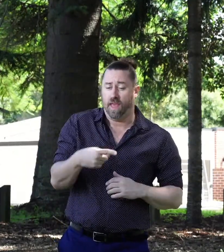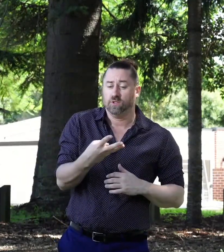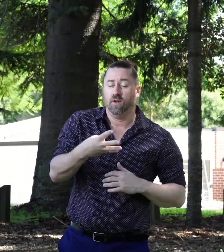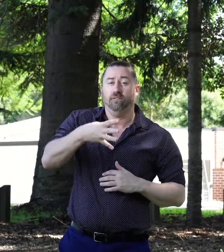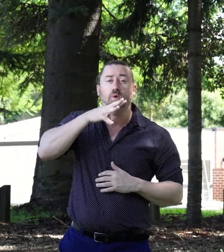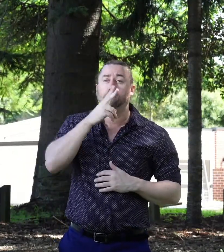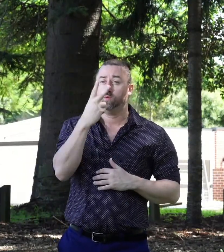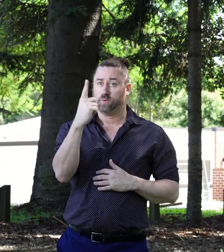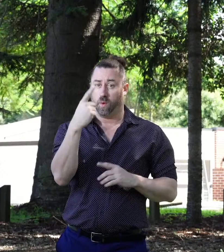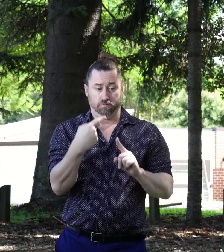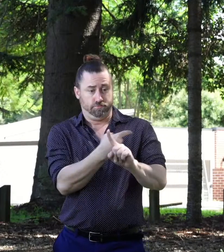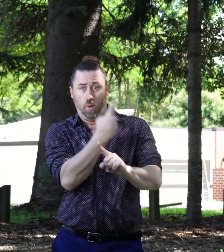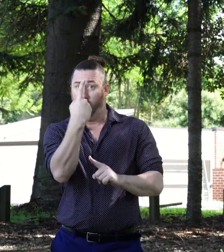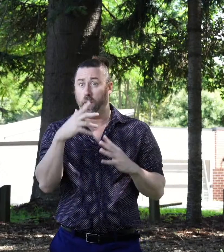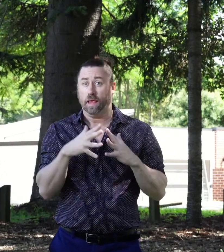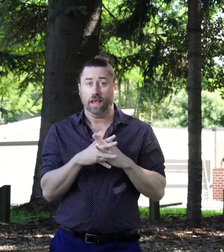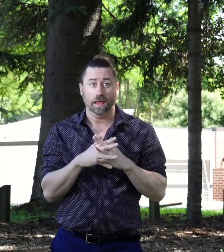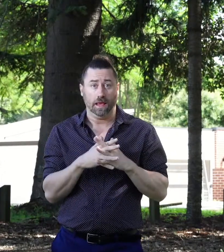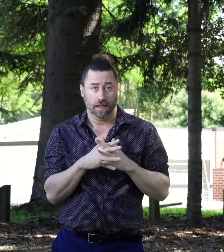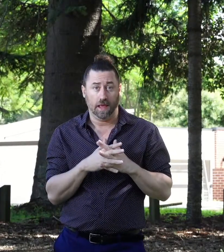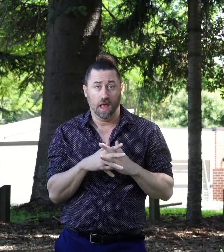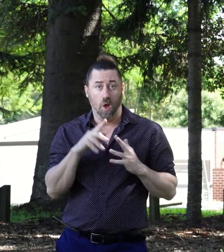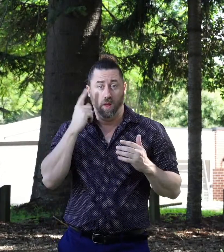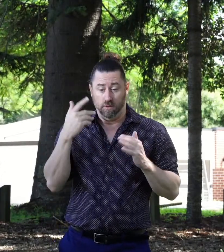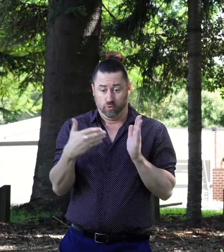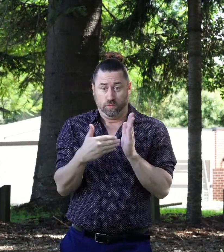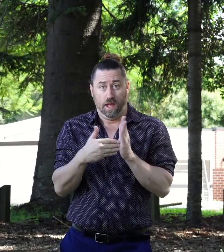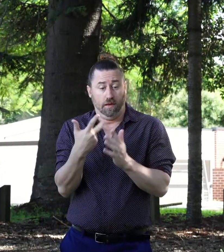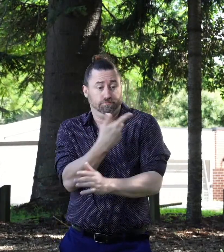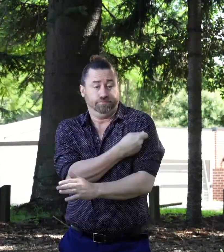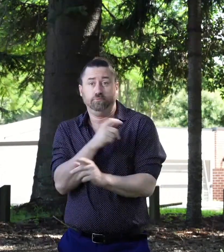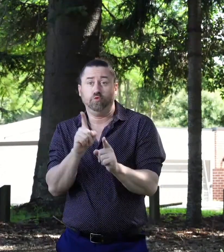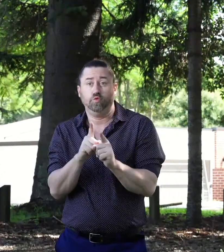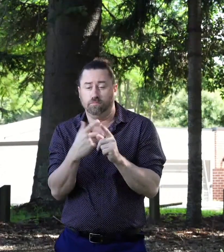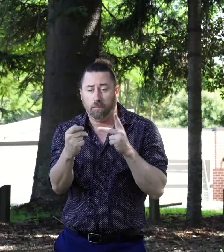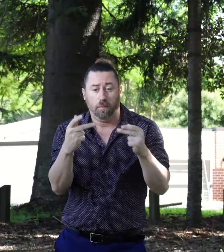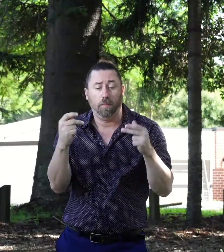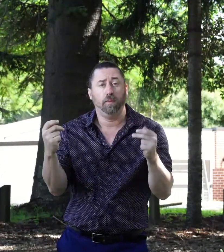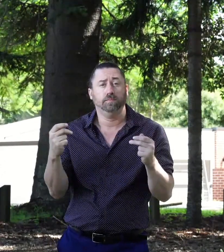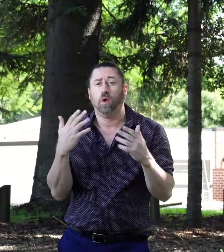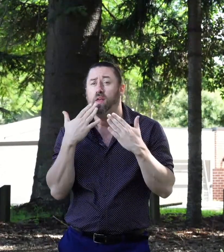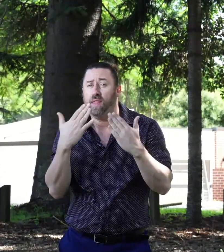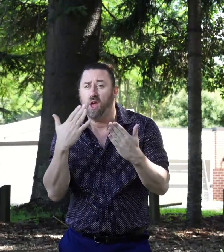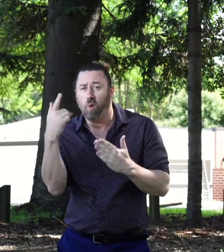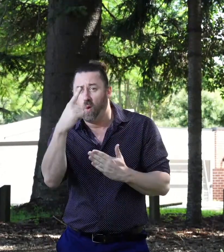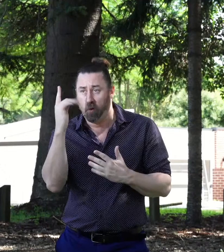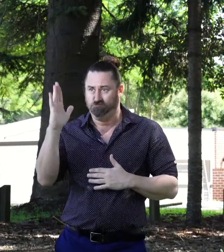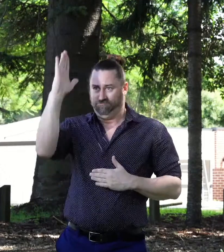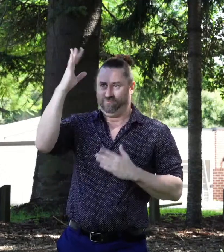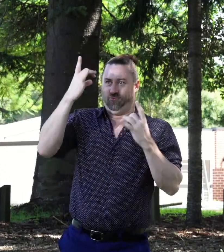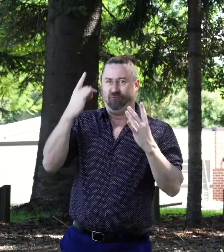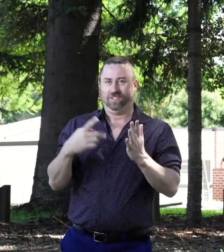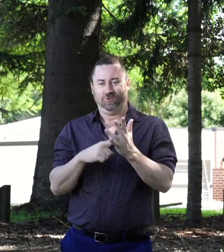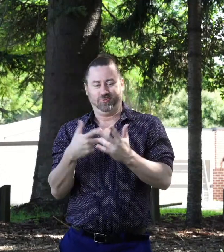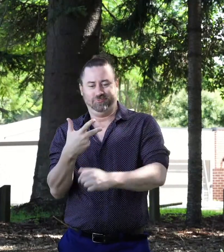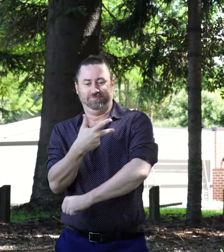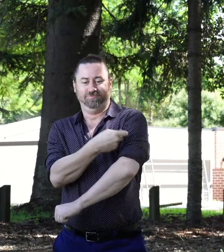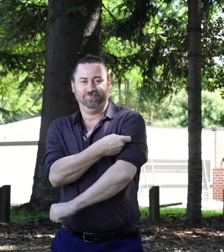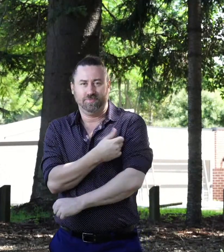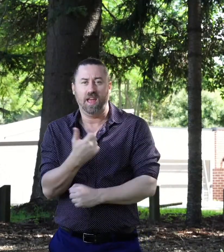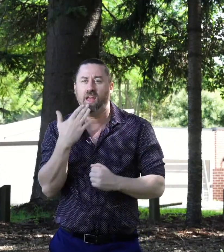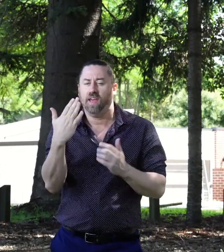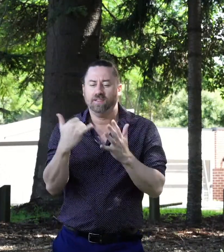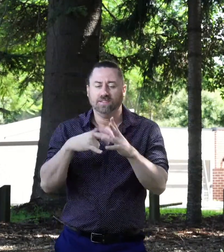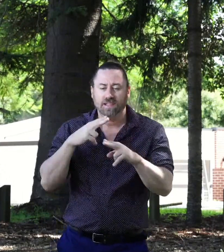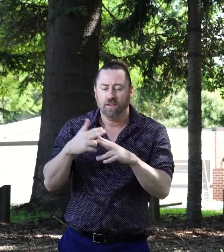21,421 vaccinations, with more vaccinations to occur today. So I thank everyone for coming out and getting their vaccination, and also to all the staff